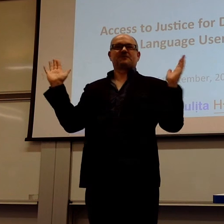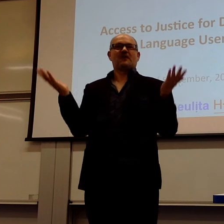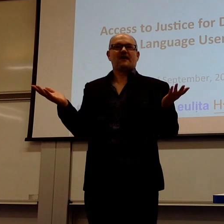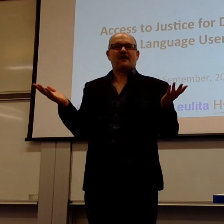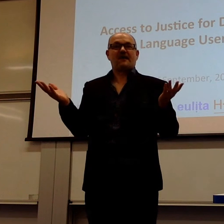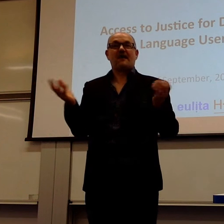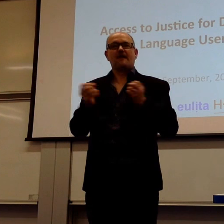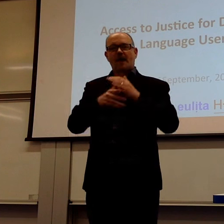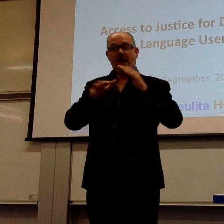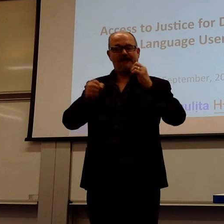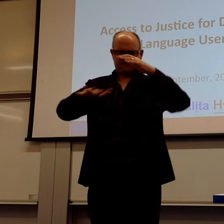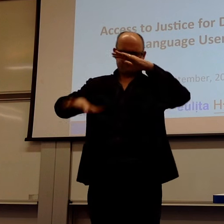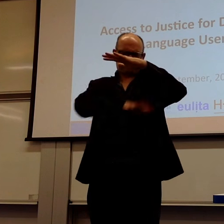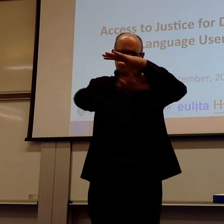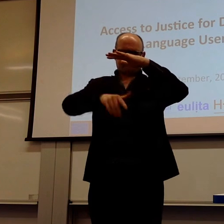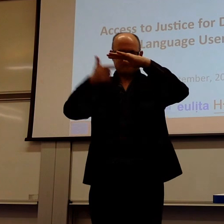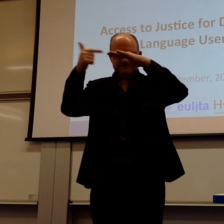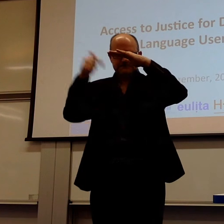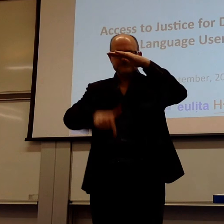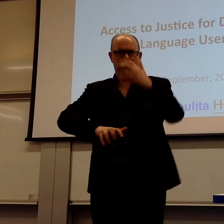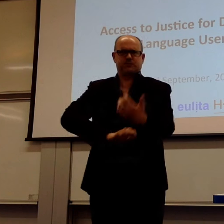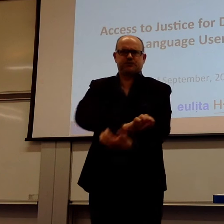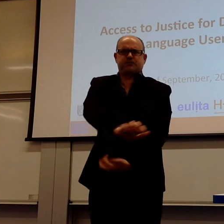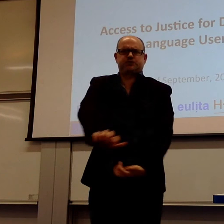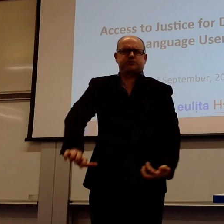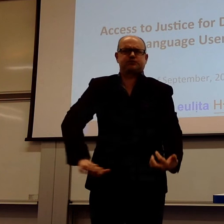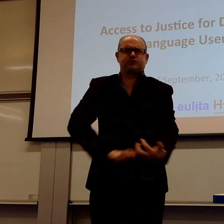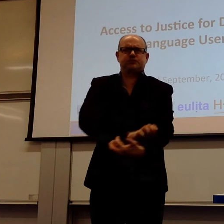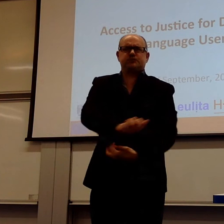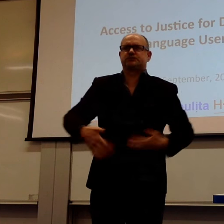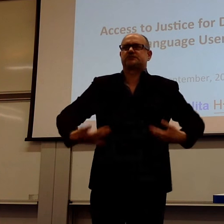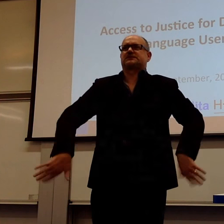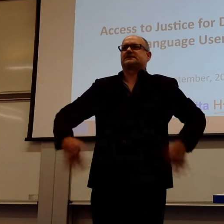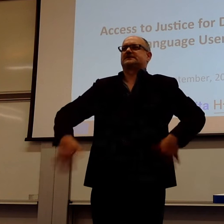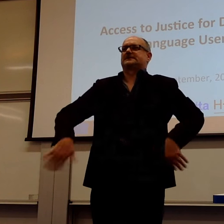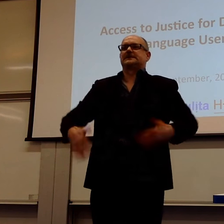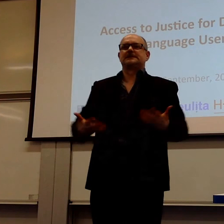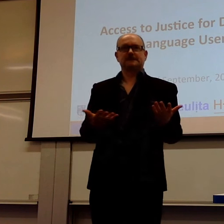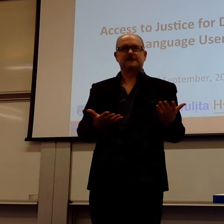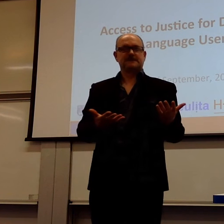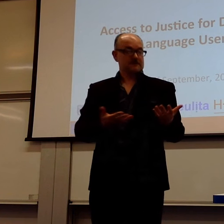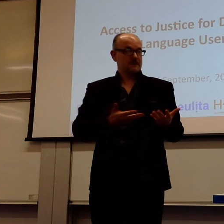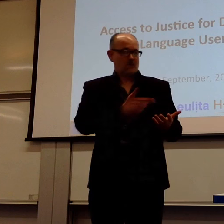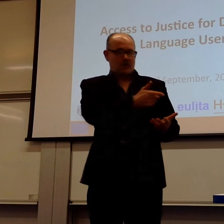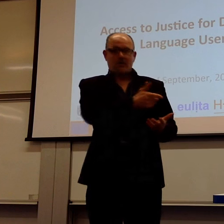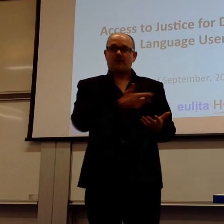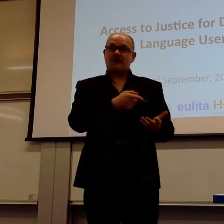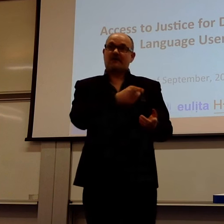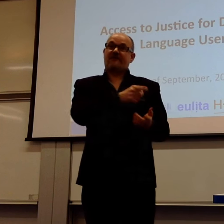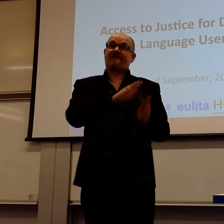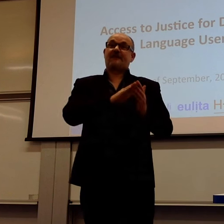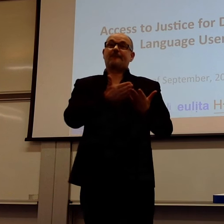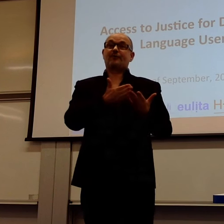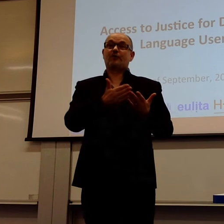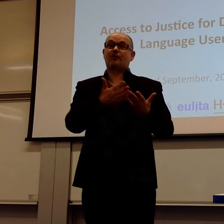Below this apparently straightforward process of interpreting that was going on. So it did look at all the, if you like,